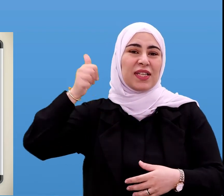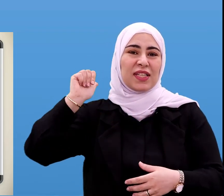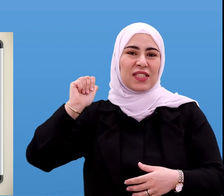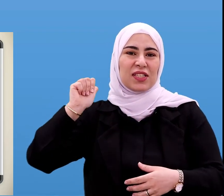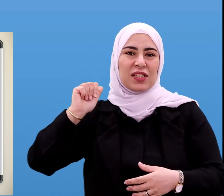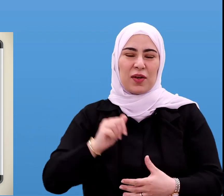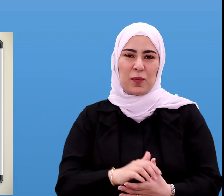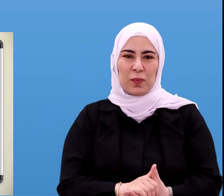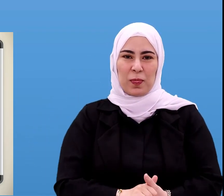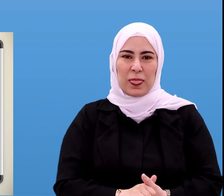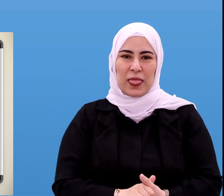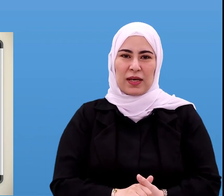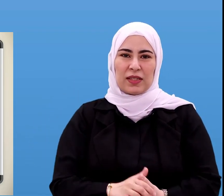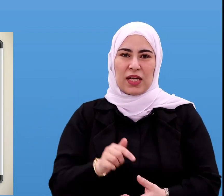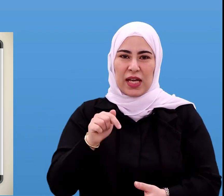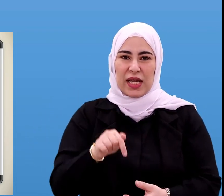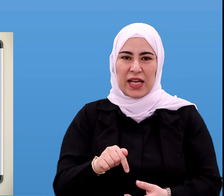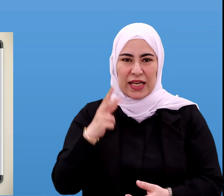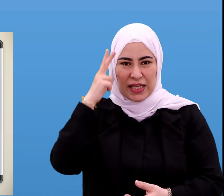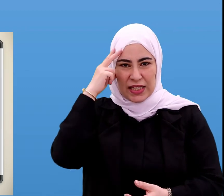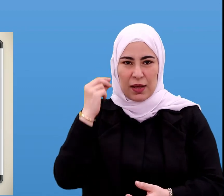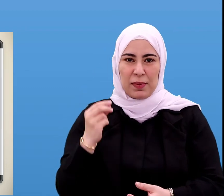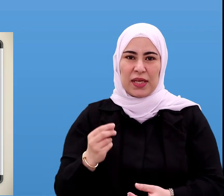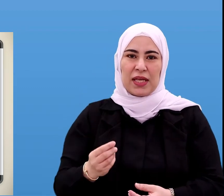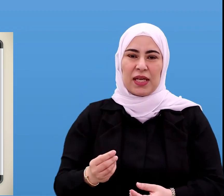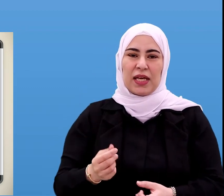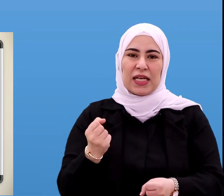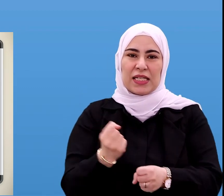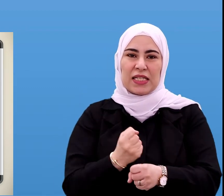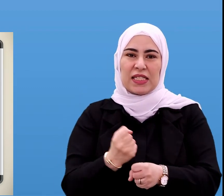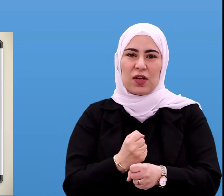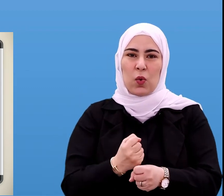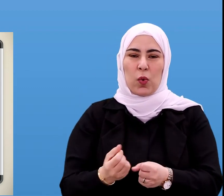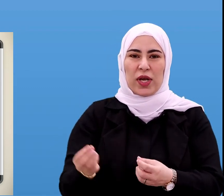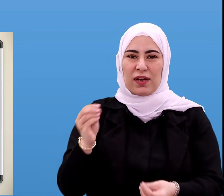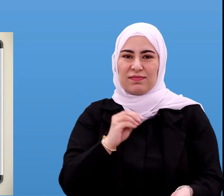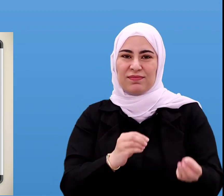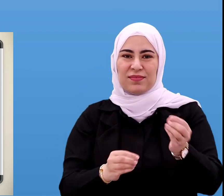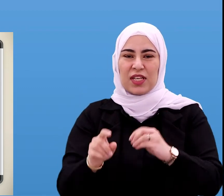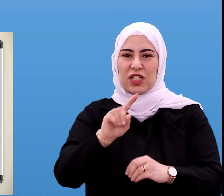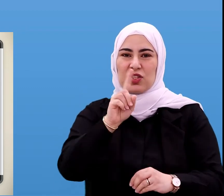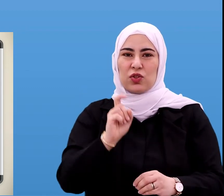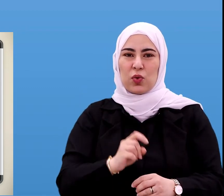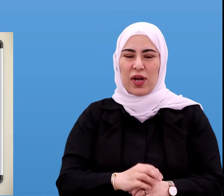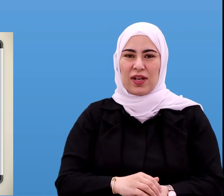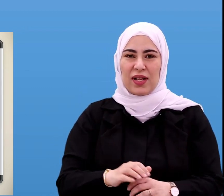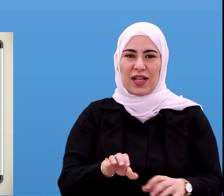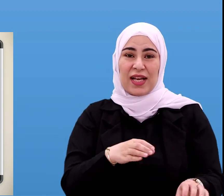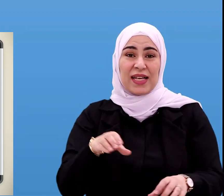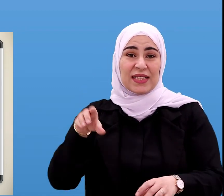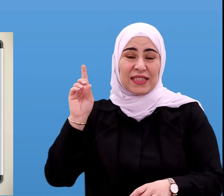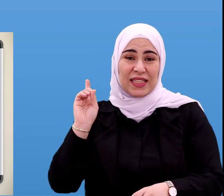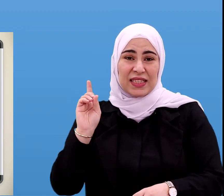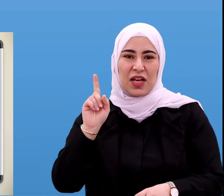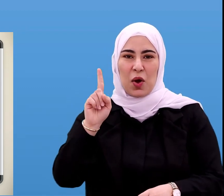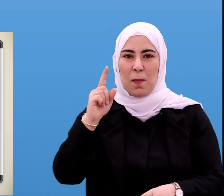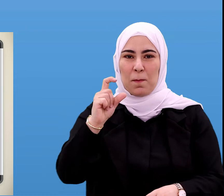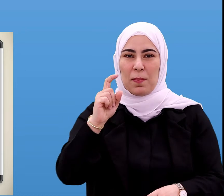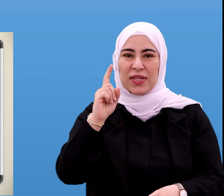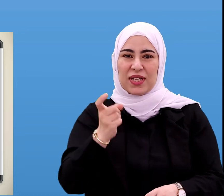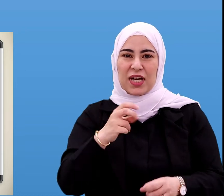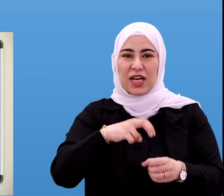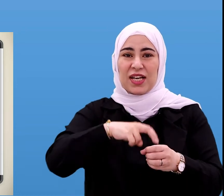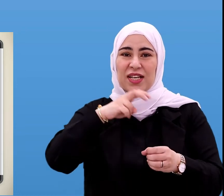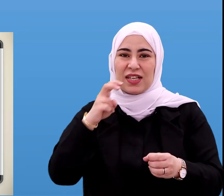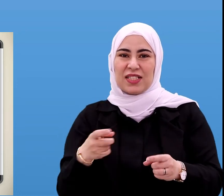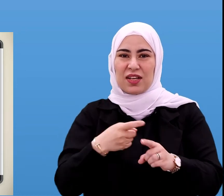a sentence for a question, for it, I will say, did Badr resign from the company